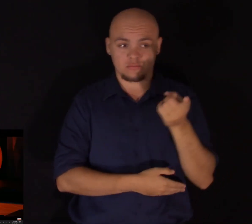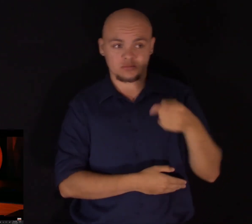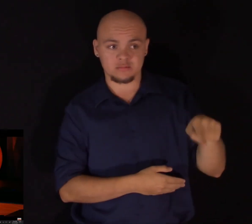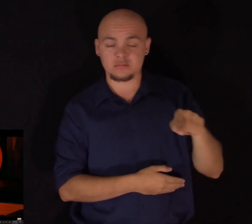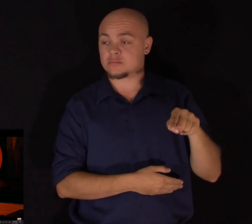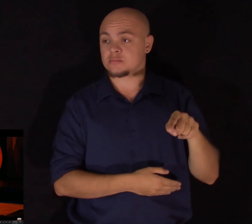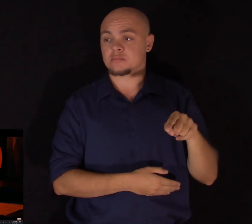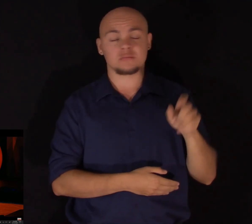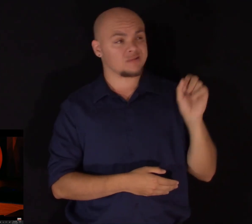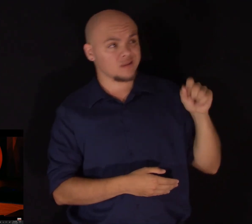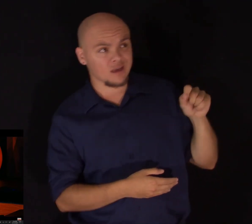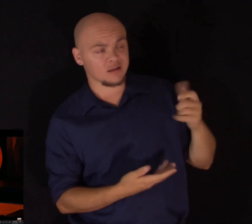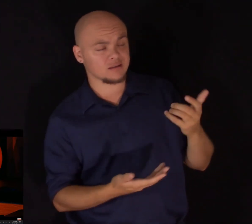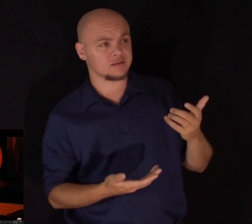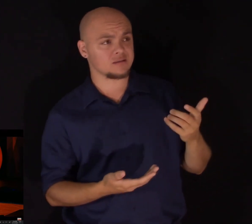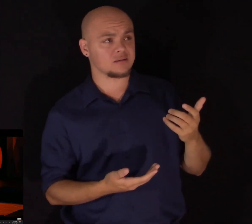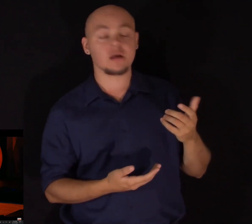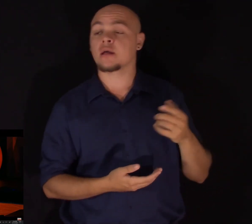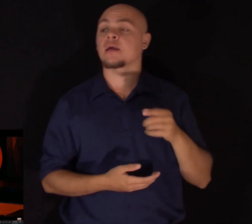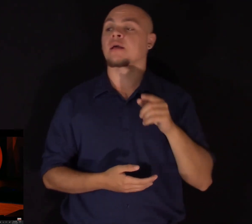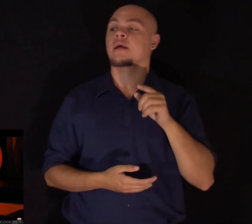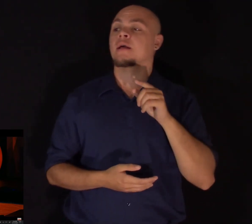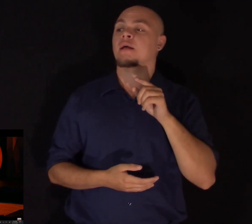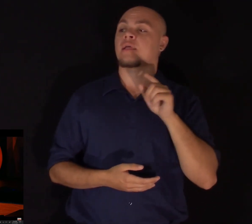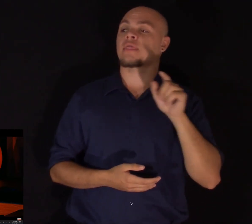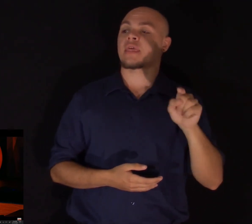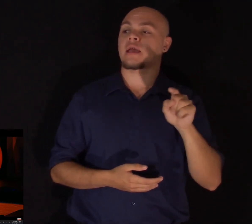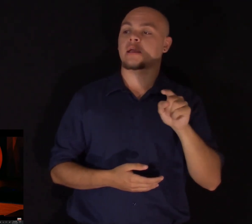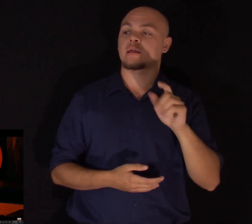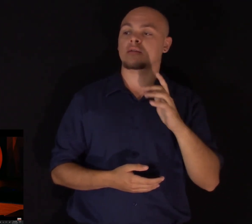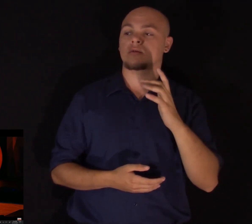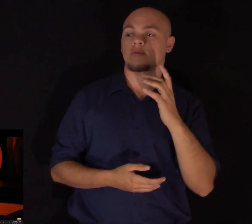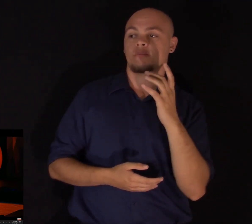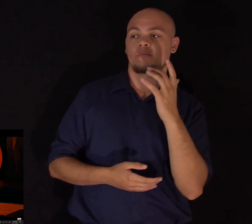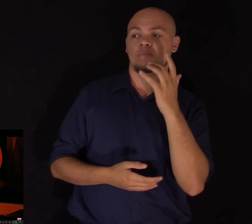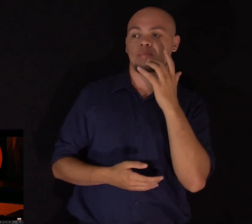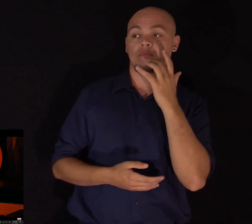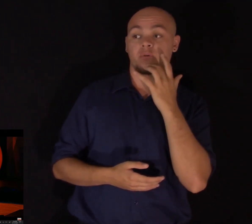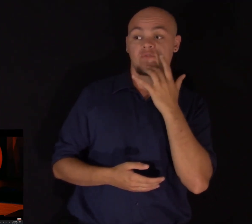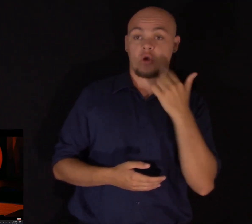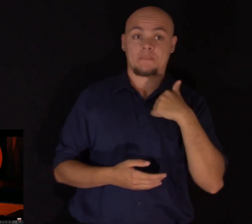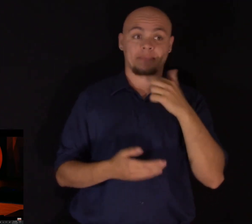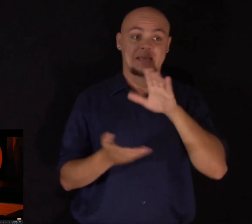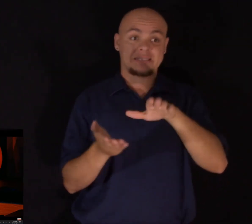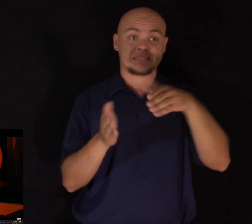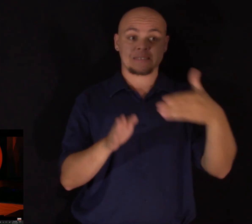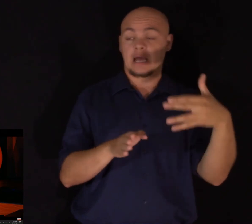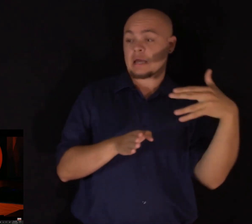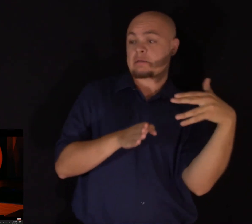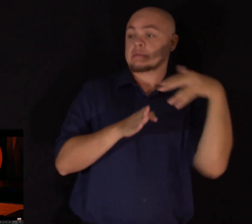yeah. They'd rather me die on top of my white horse than watch me fall down.